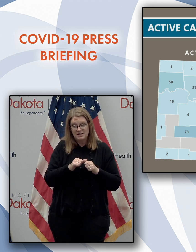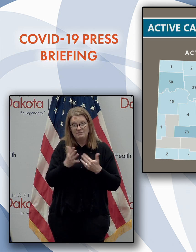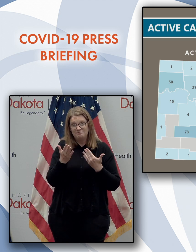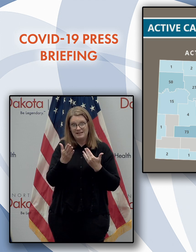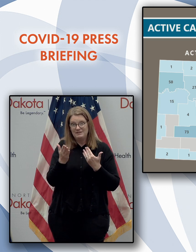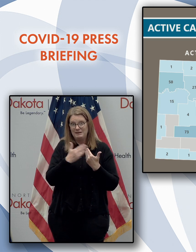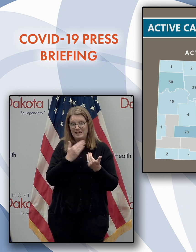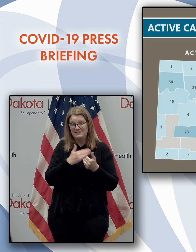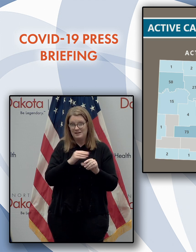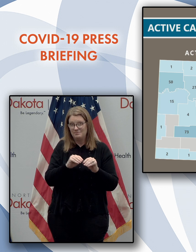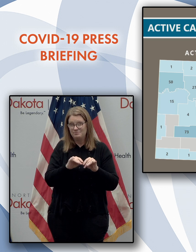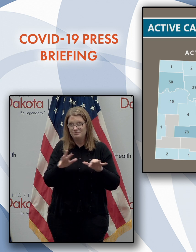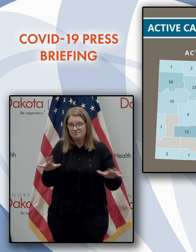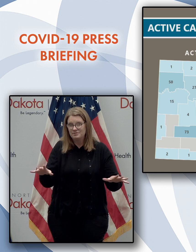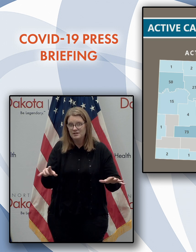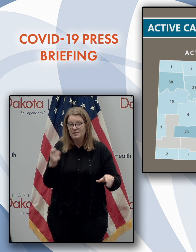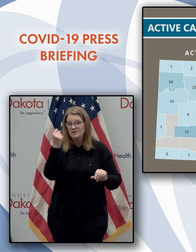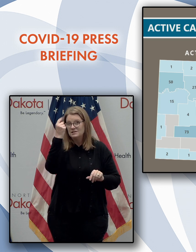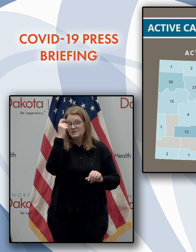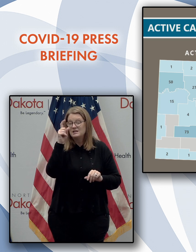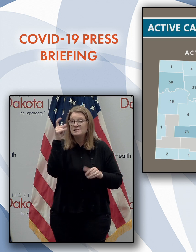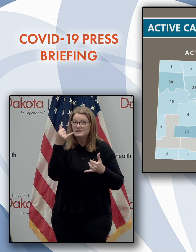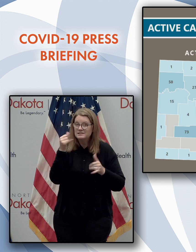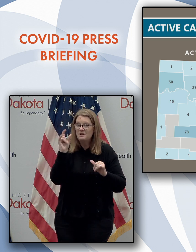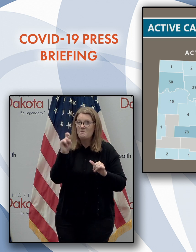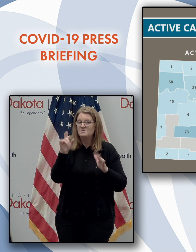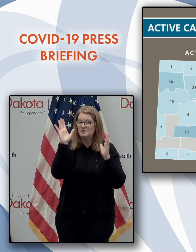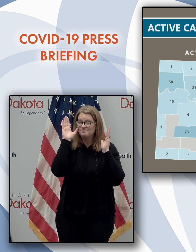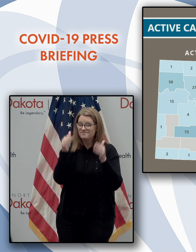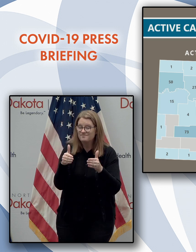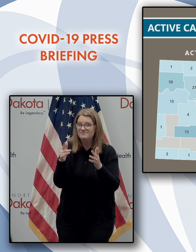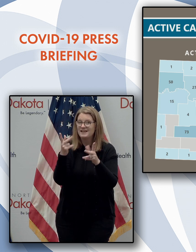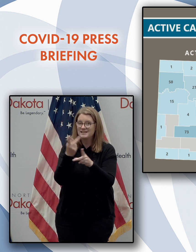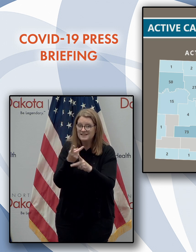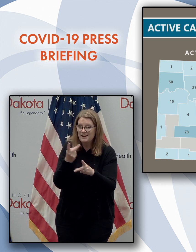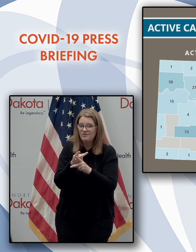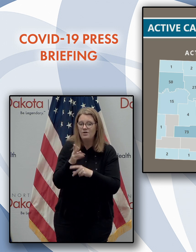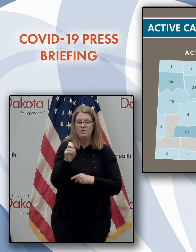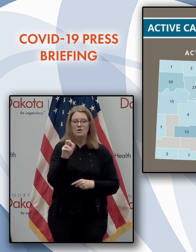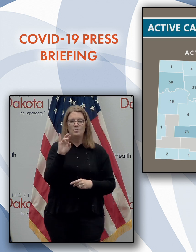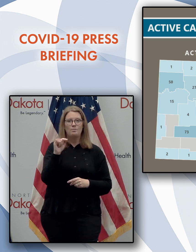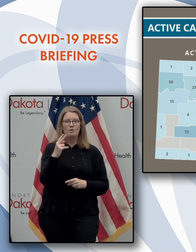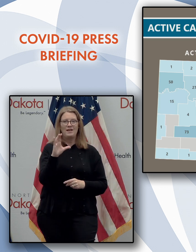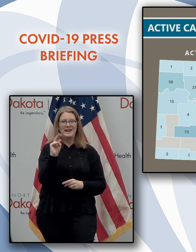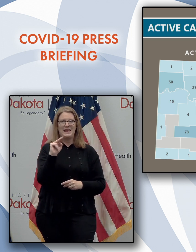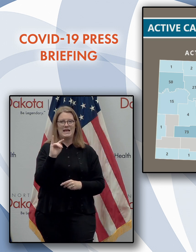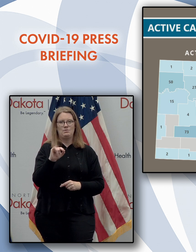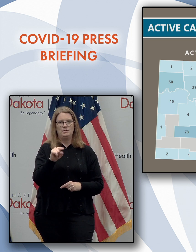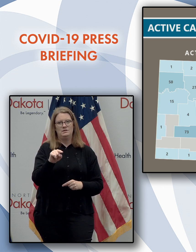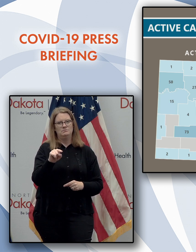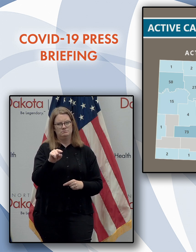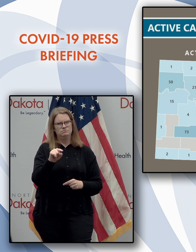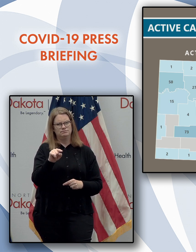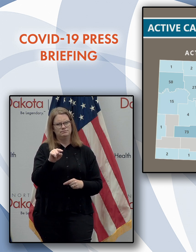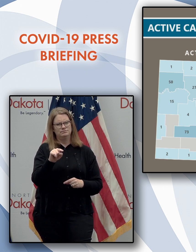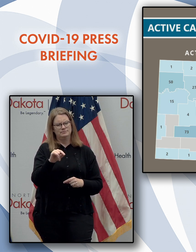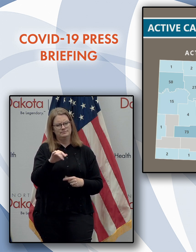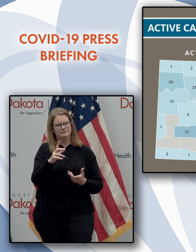remain vigilant as we see this potential spread. Burley County, as you see here, is the most